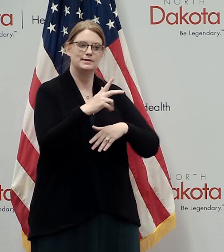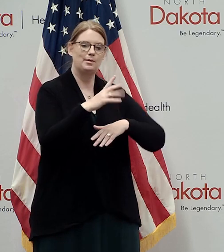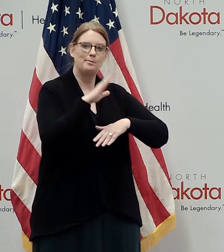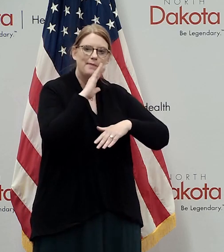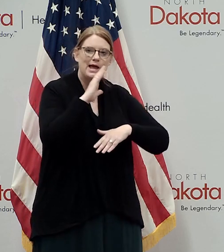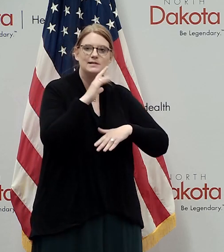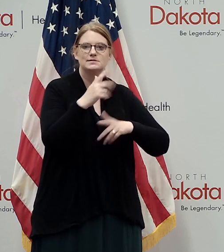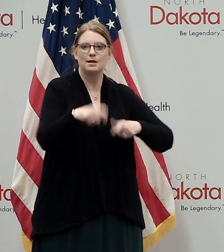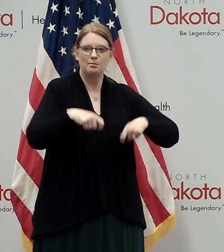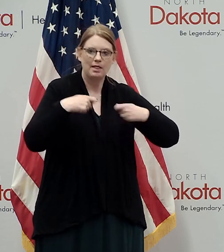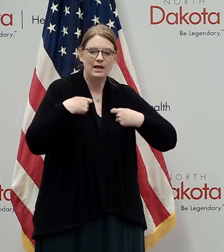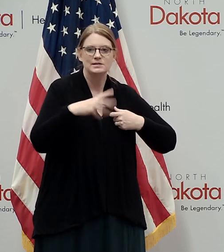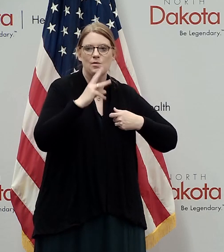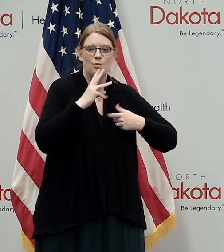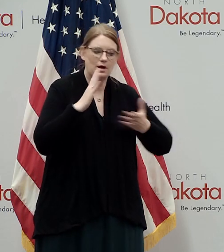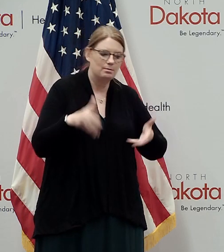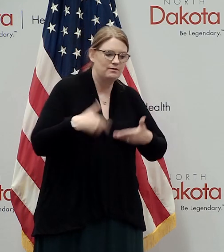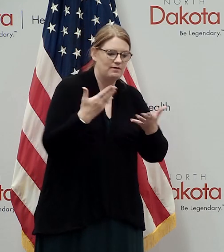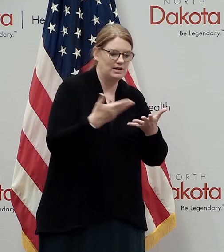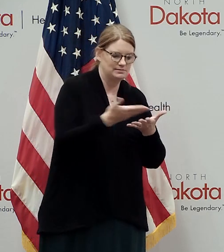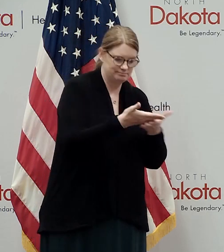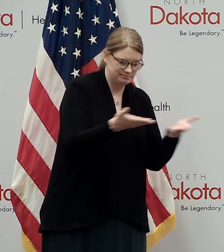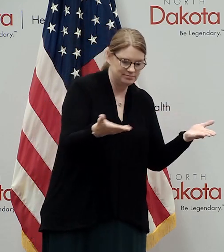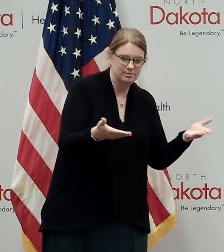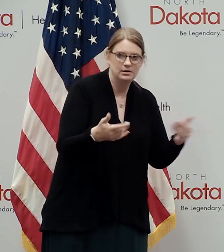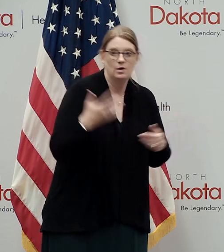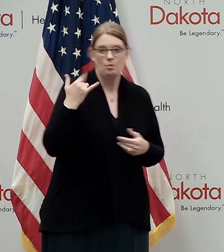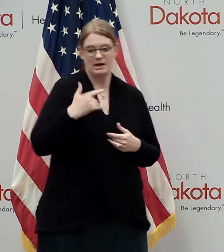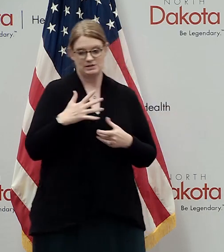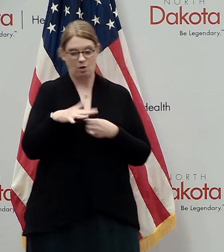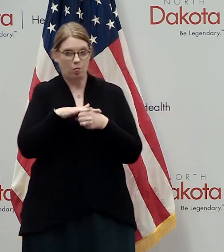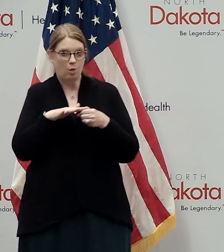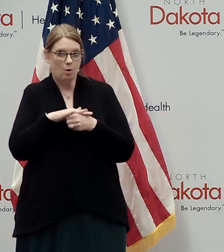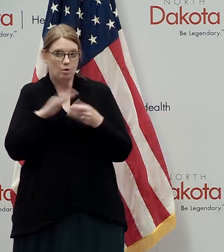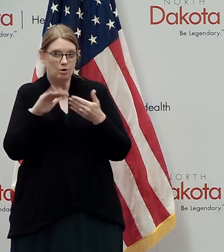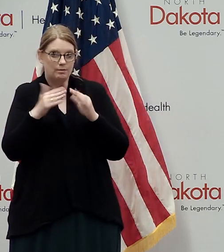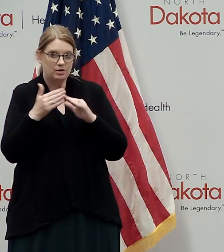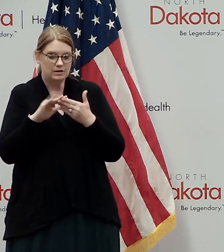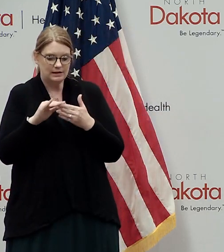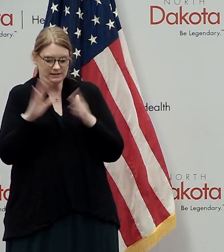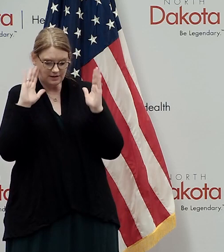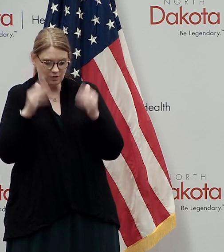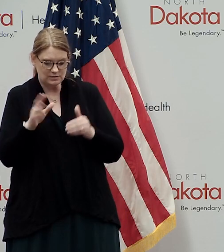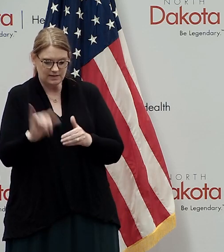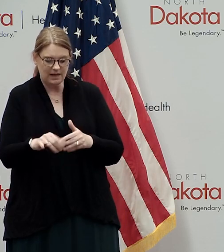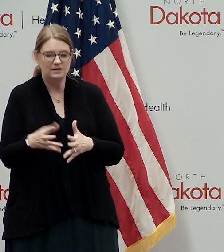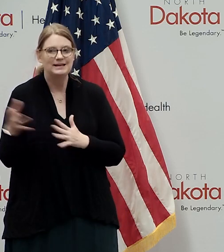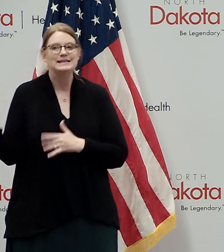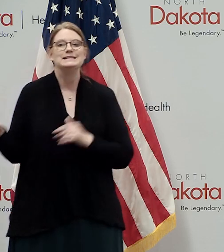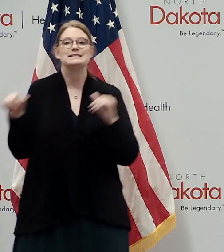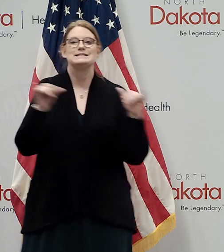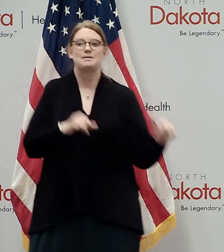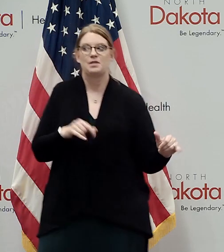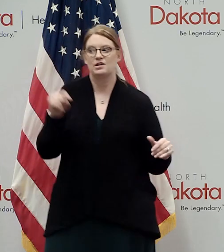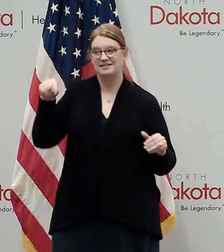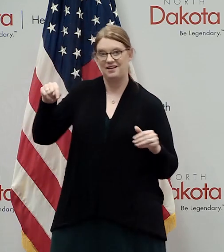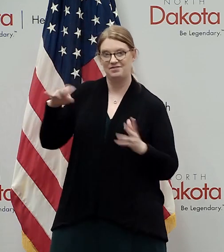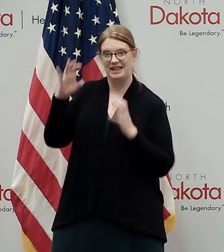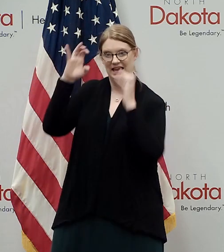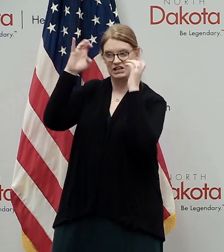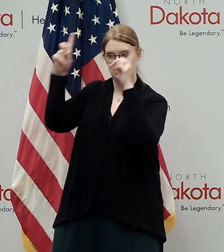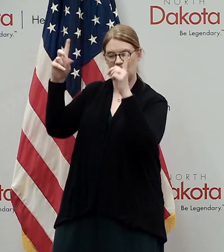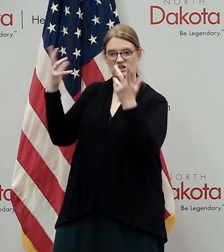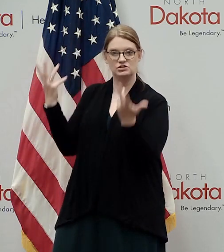and provides those extra resources so the local communities can focus on their most immediate needs. Similarly, it's a time like this where